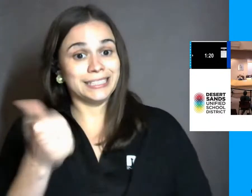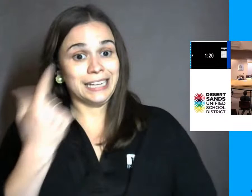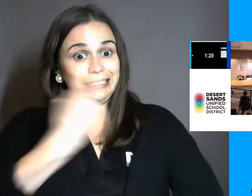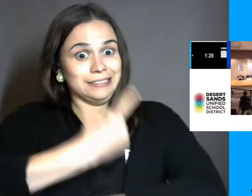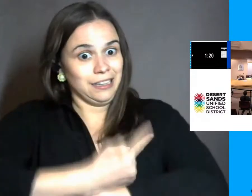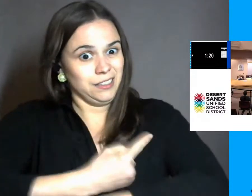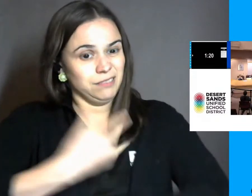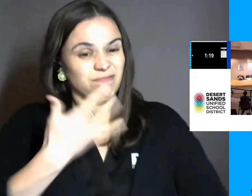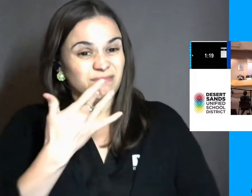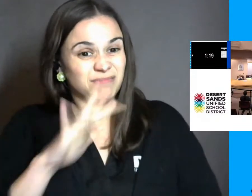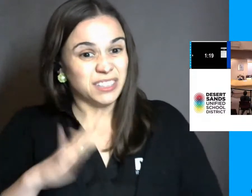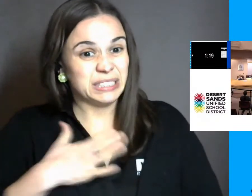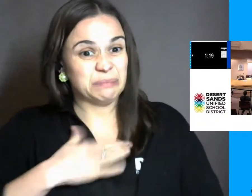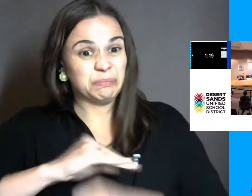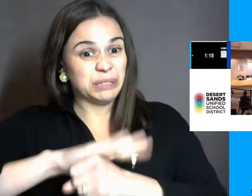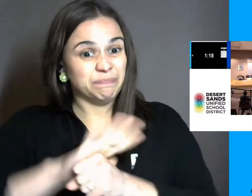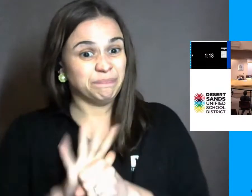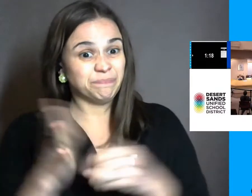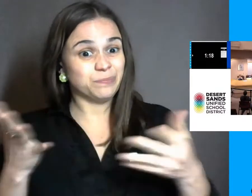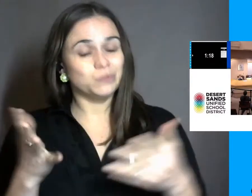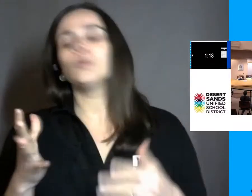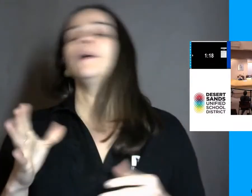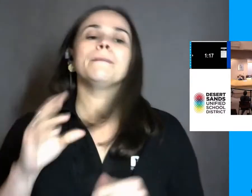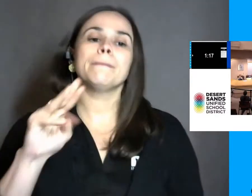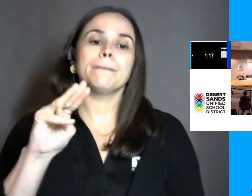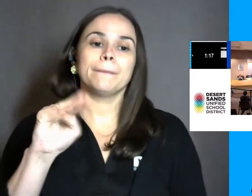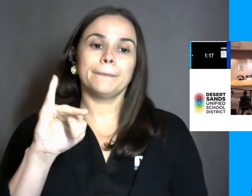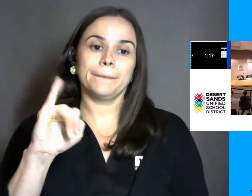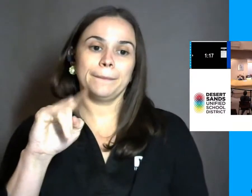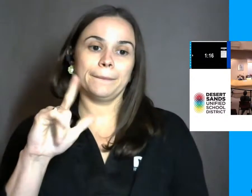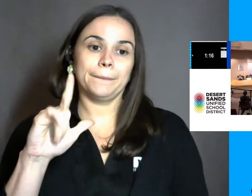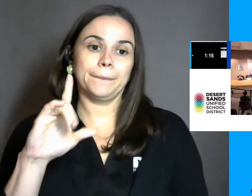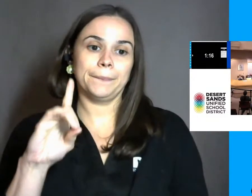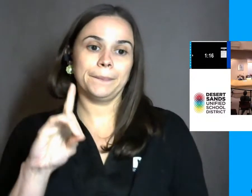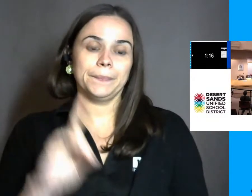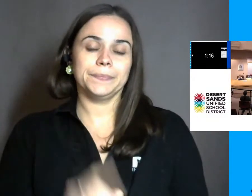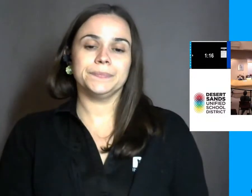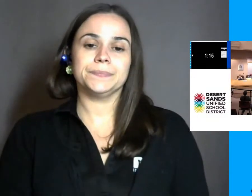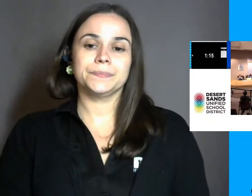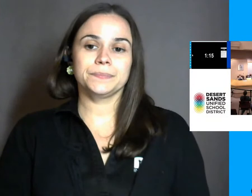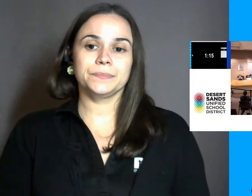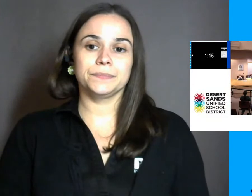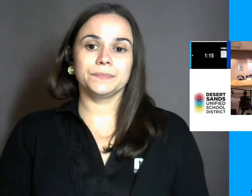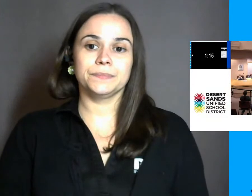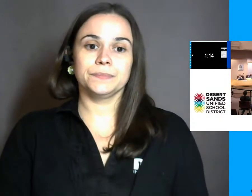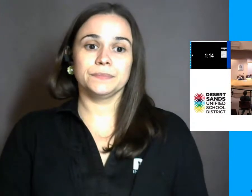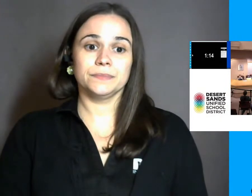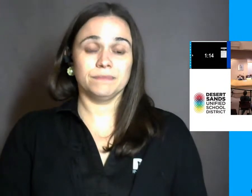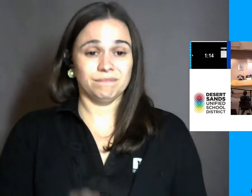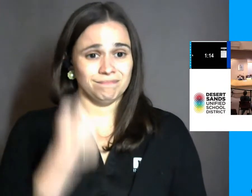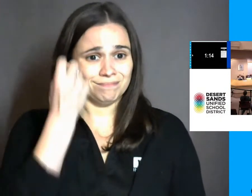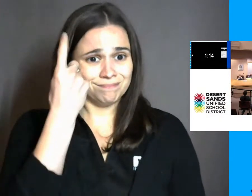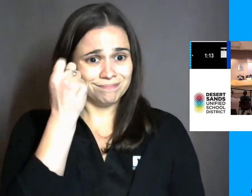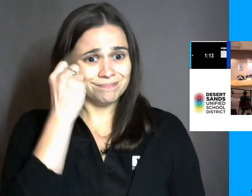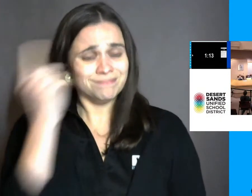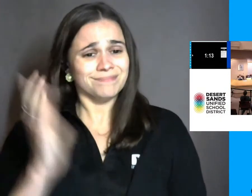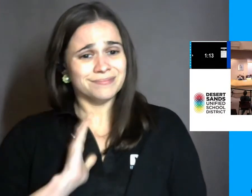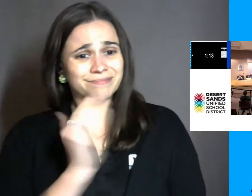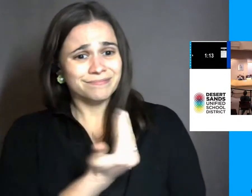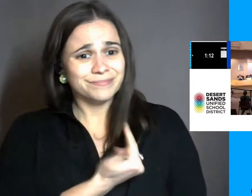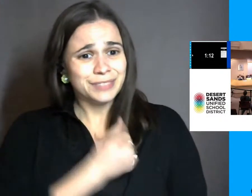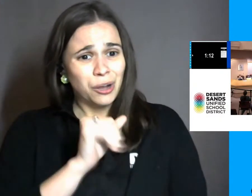We were there when nobody else was on